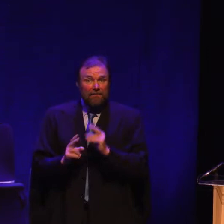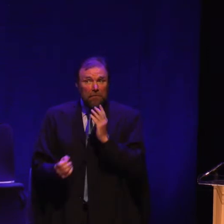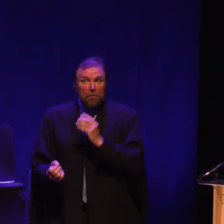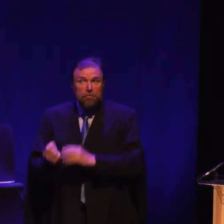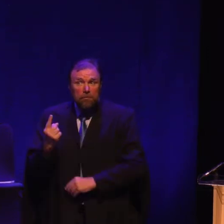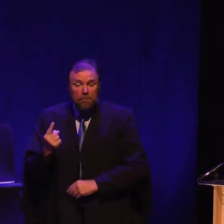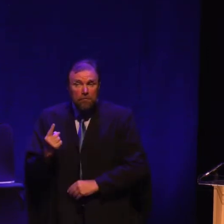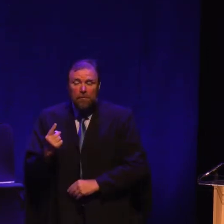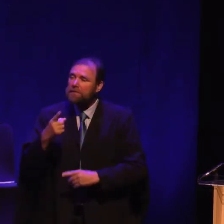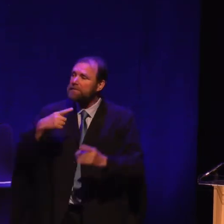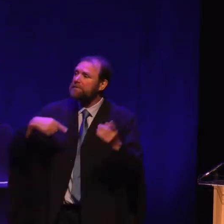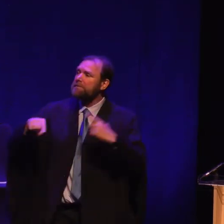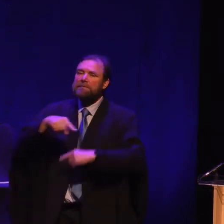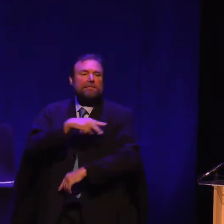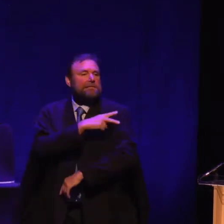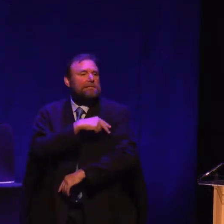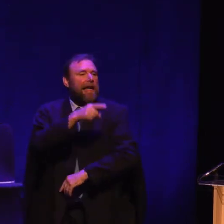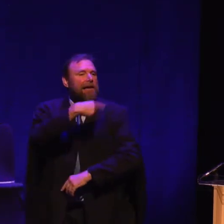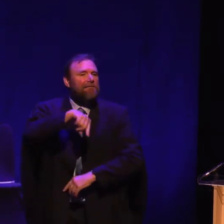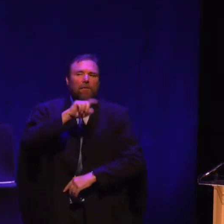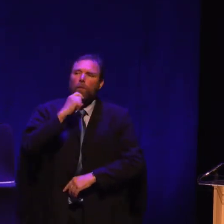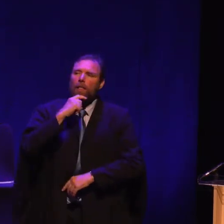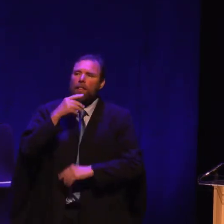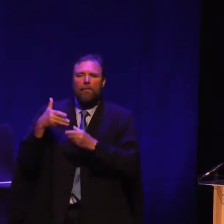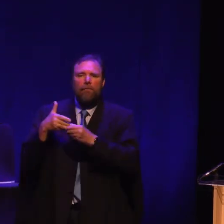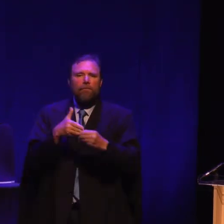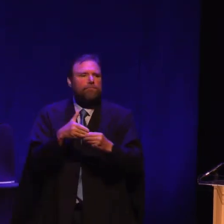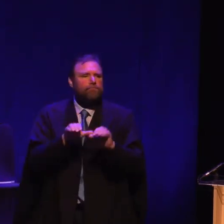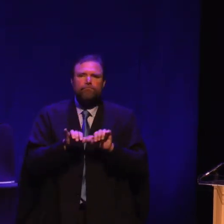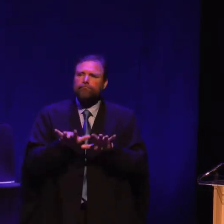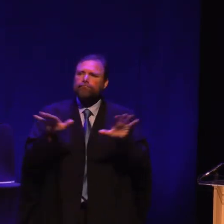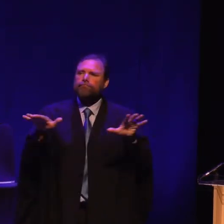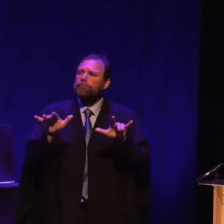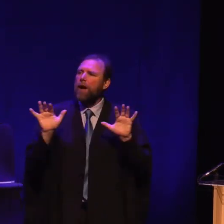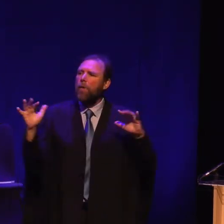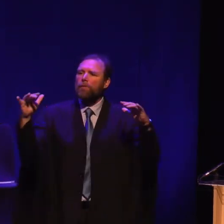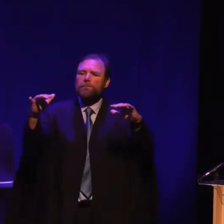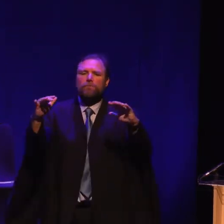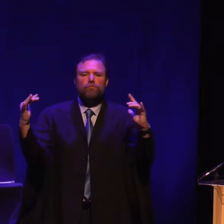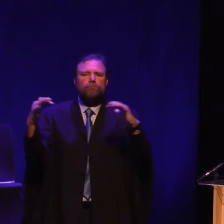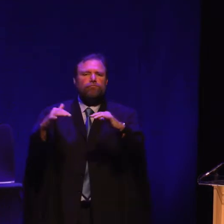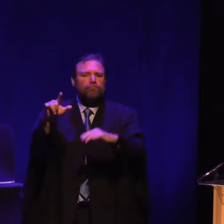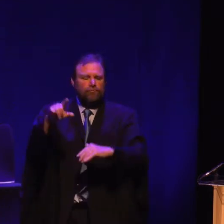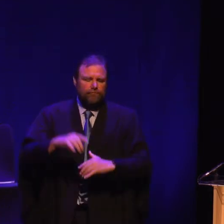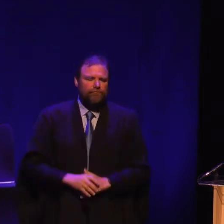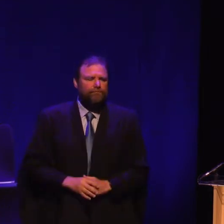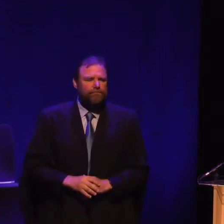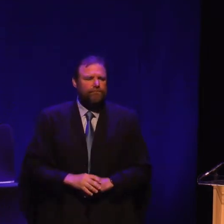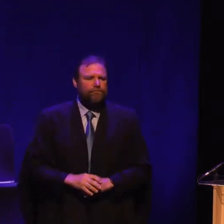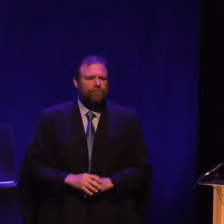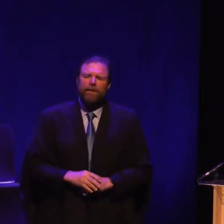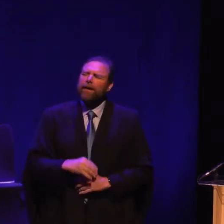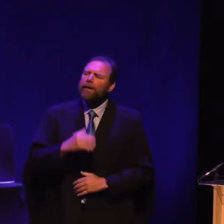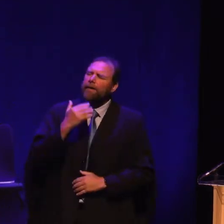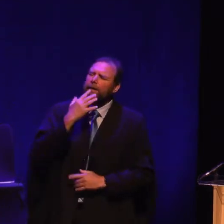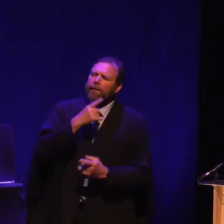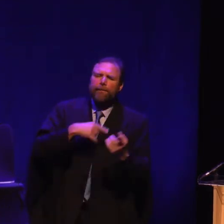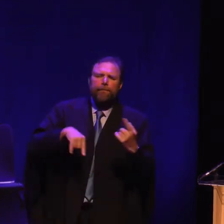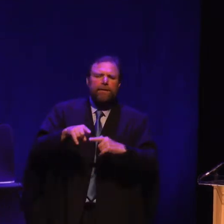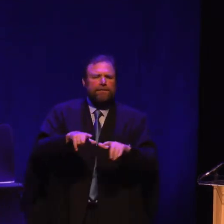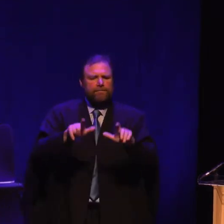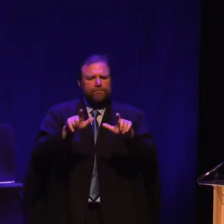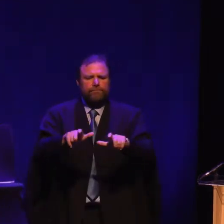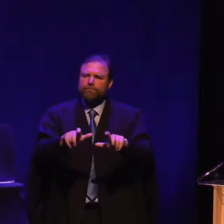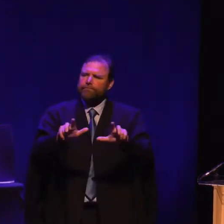the staff of Wales Millennium Centre will escort you to the assembly points. We would ask that you remain in your